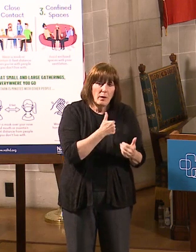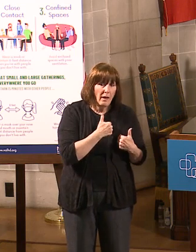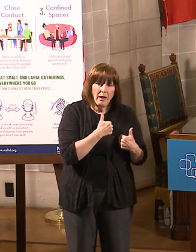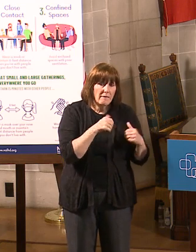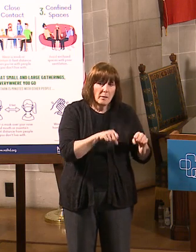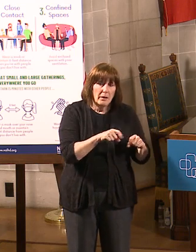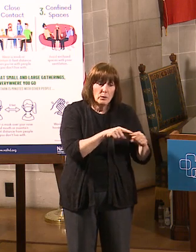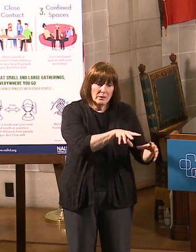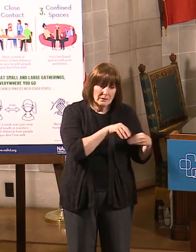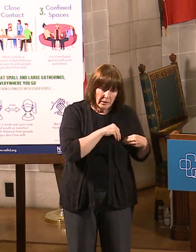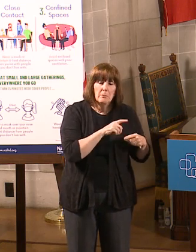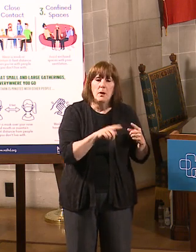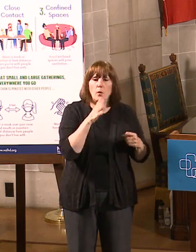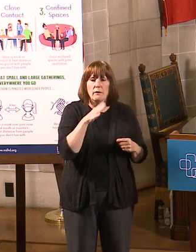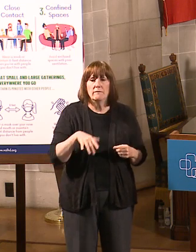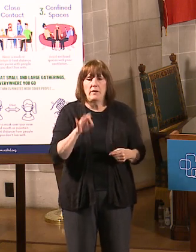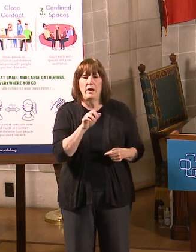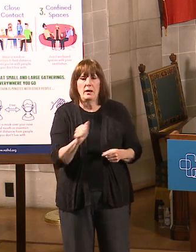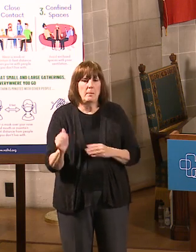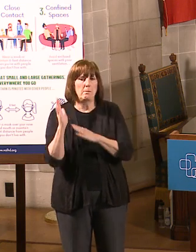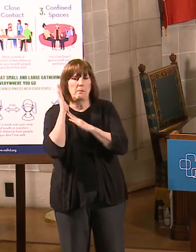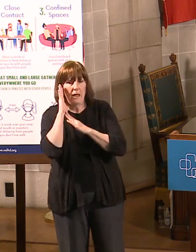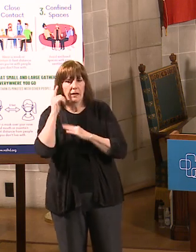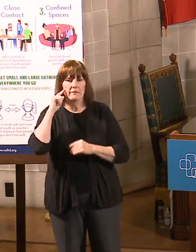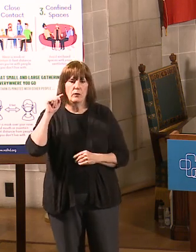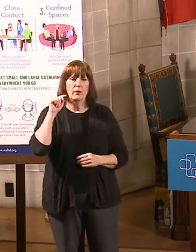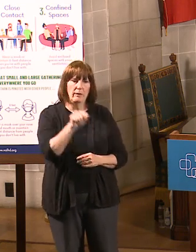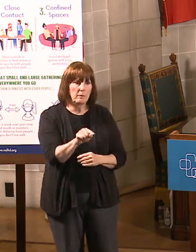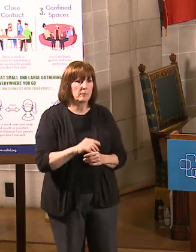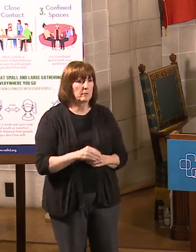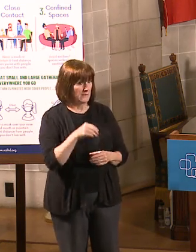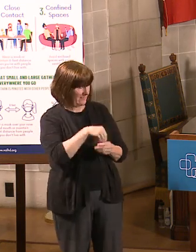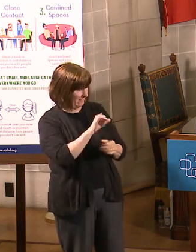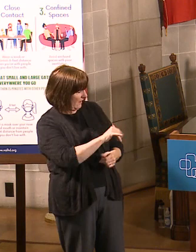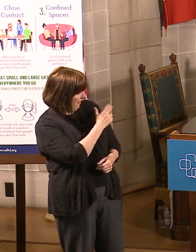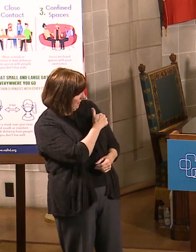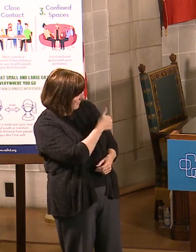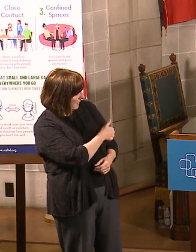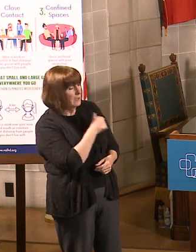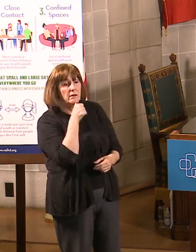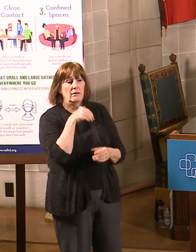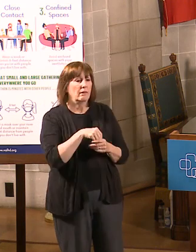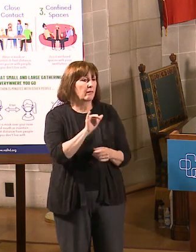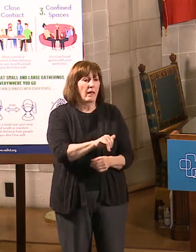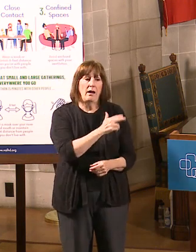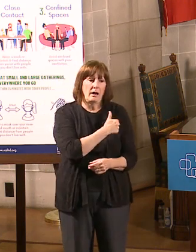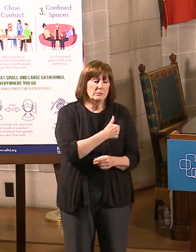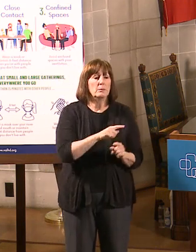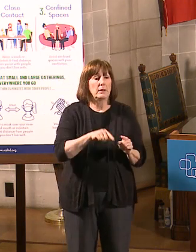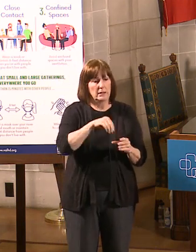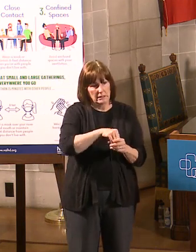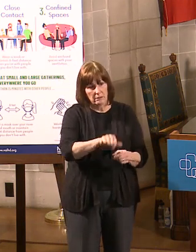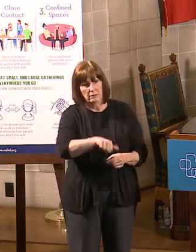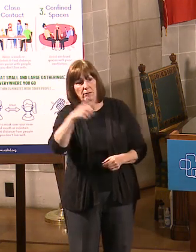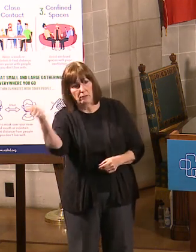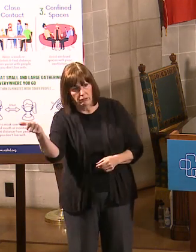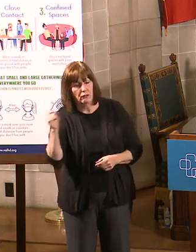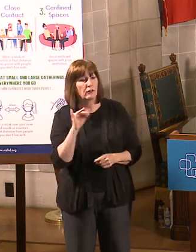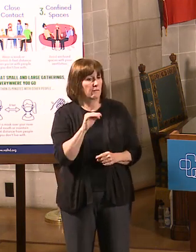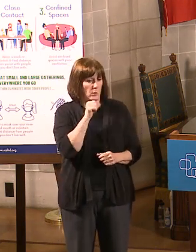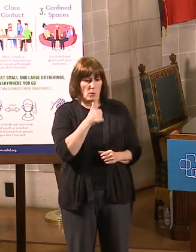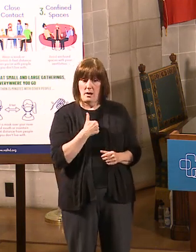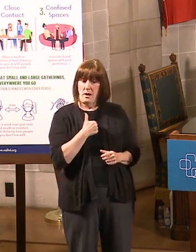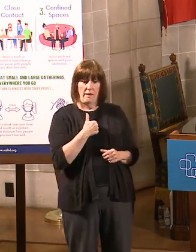will find a bed for that patient. In that hospital? Not in that hospital, but in another hospital. If they don't have